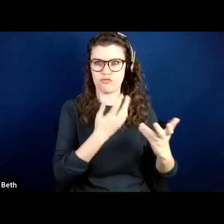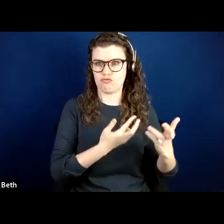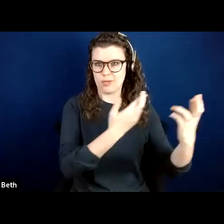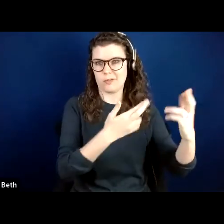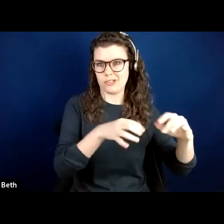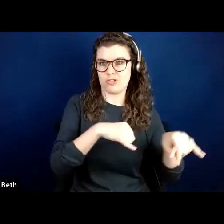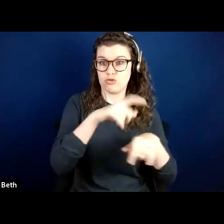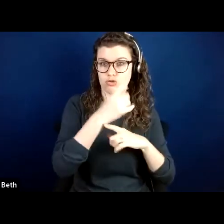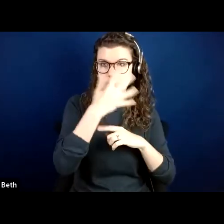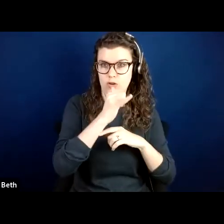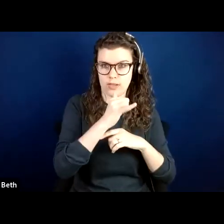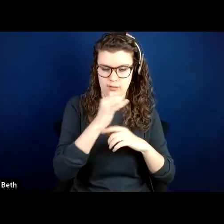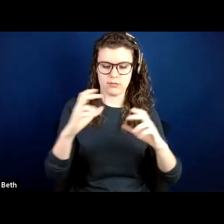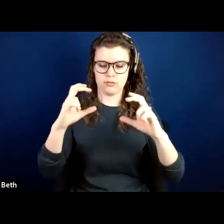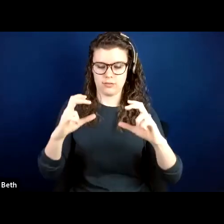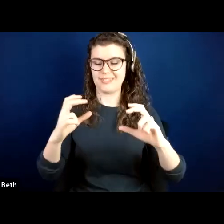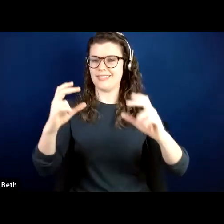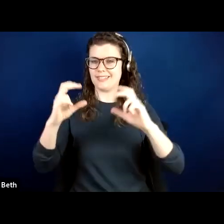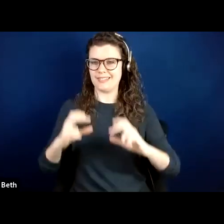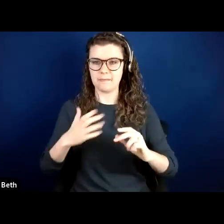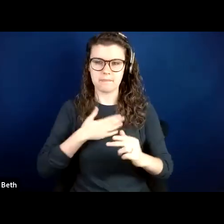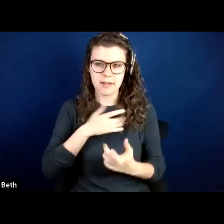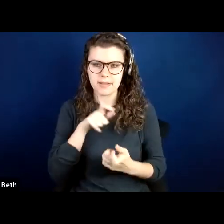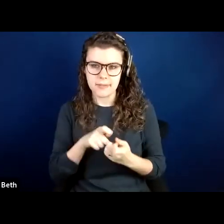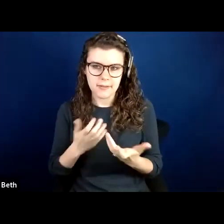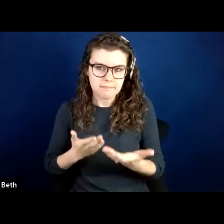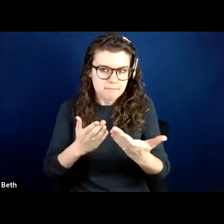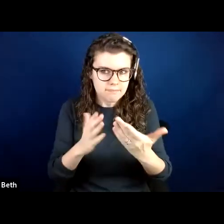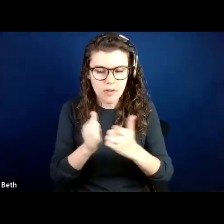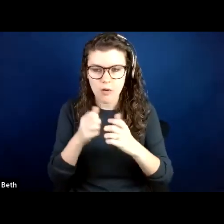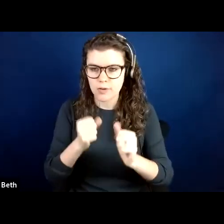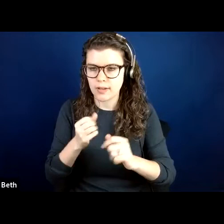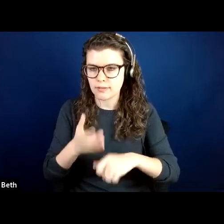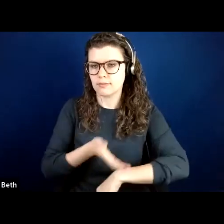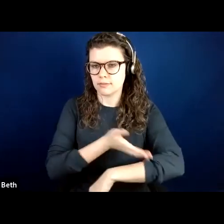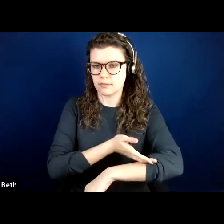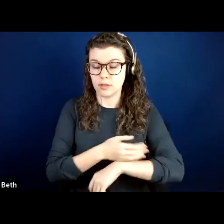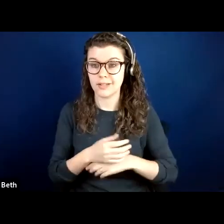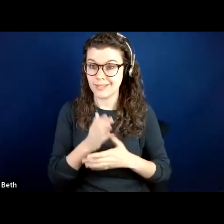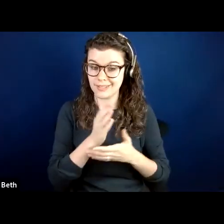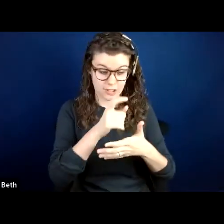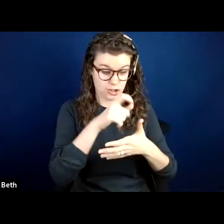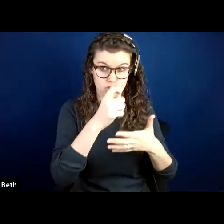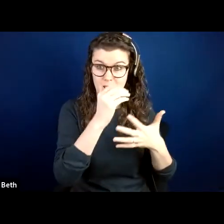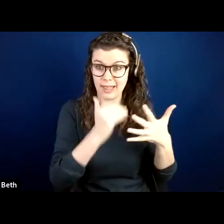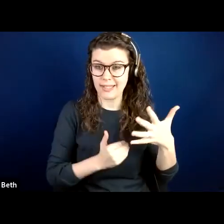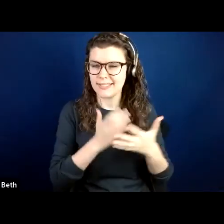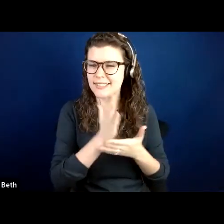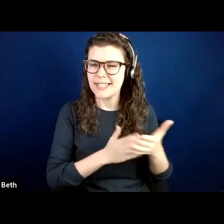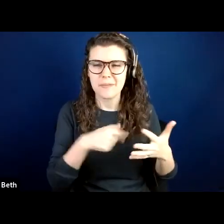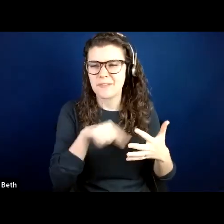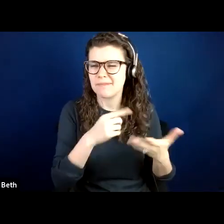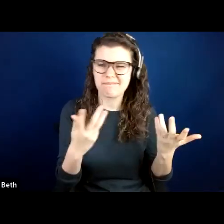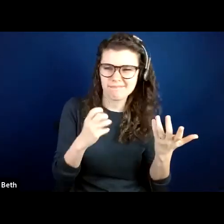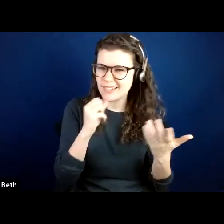recommendations for the that are built into the checklists are a little bit lackluster and not super